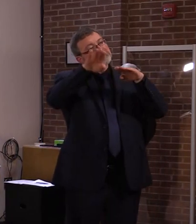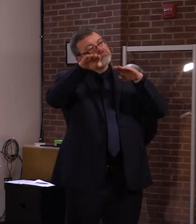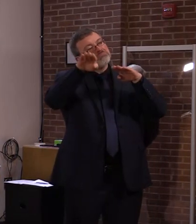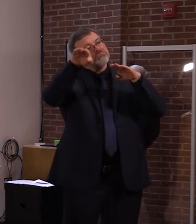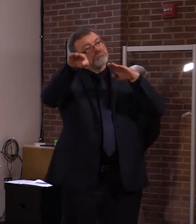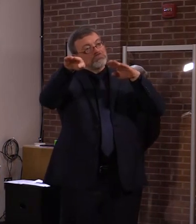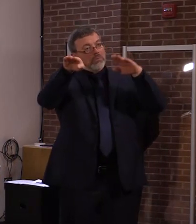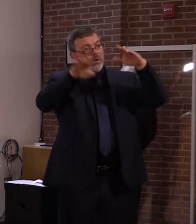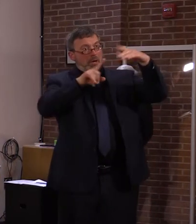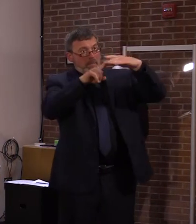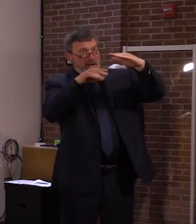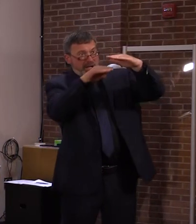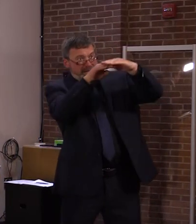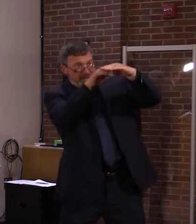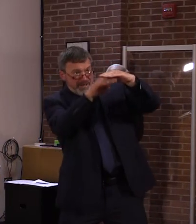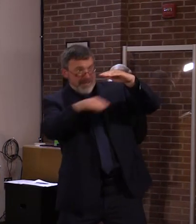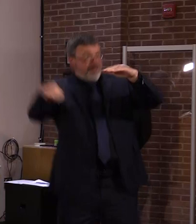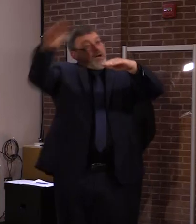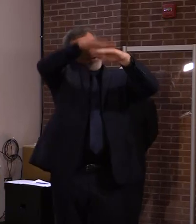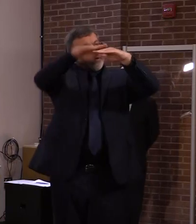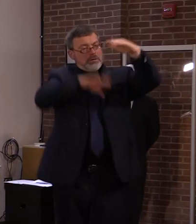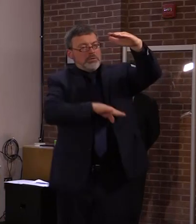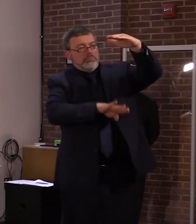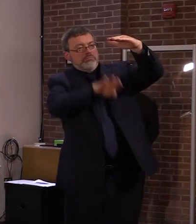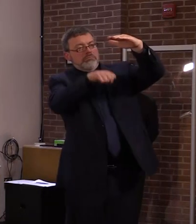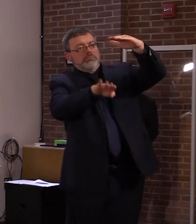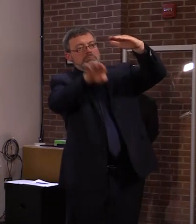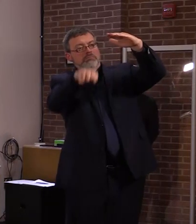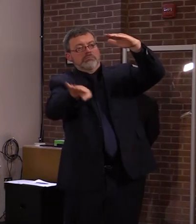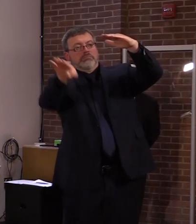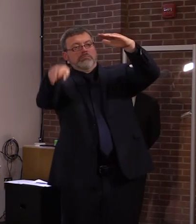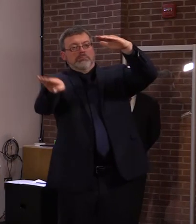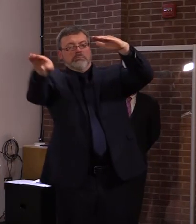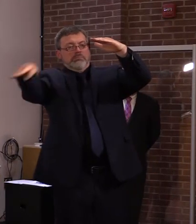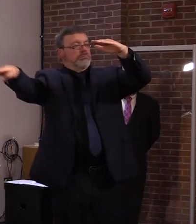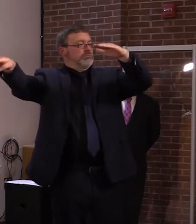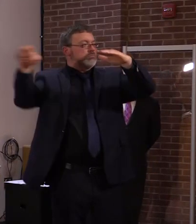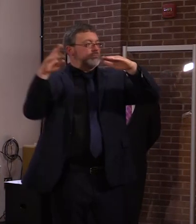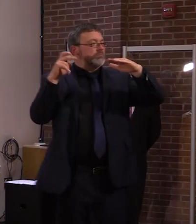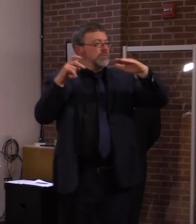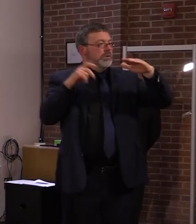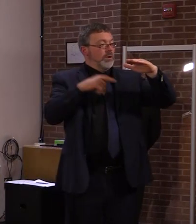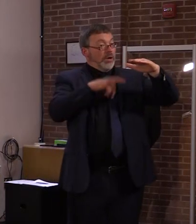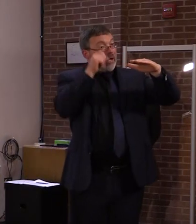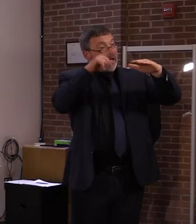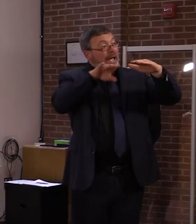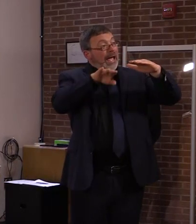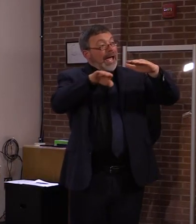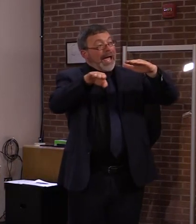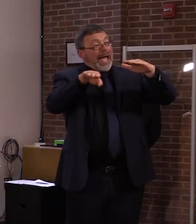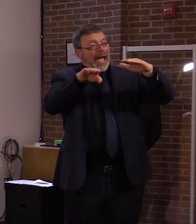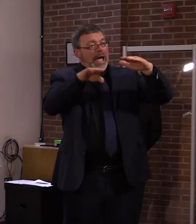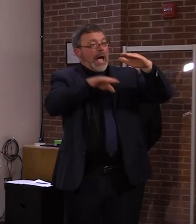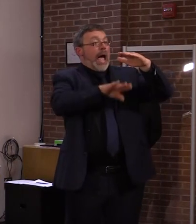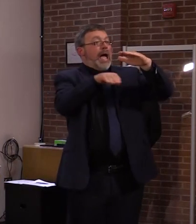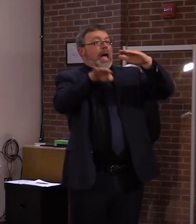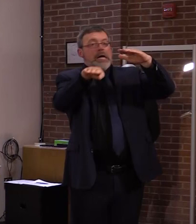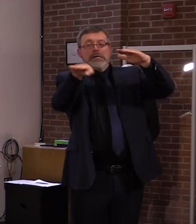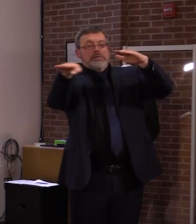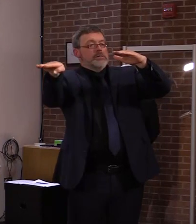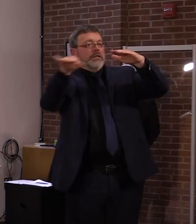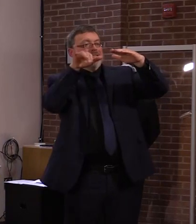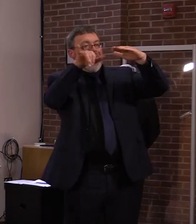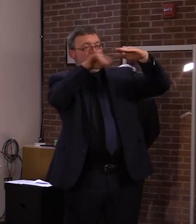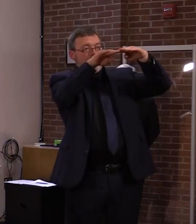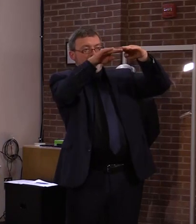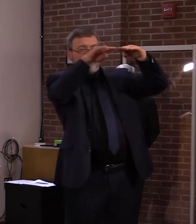but that they're not gonna have a trend downward over the next 4 weeks. So that's what the modeling shows, but just like we've just, you know, answered a little bit earlier in the